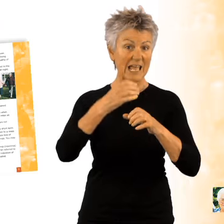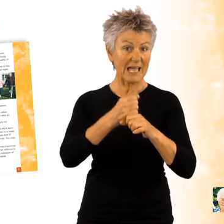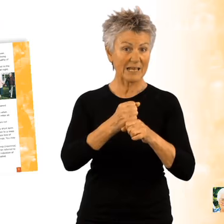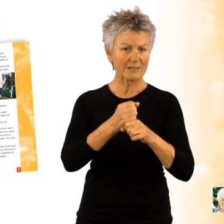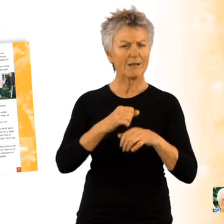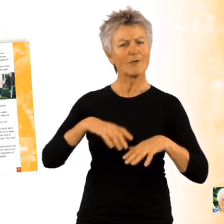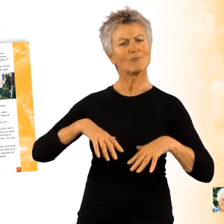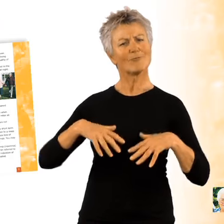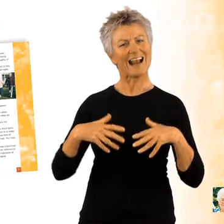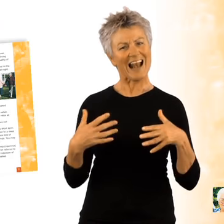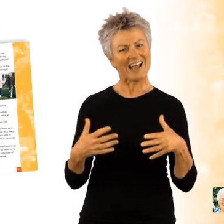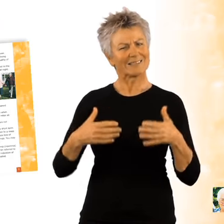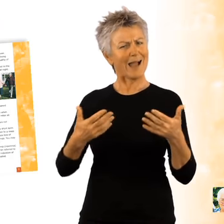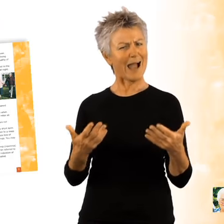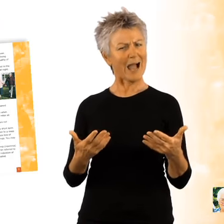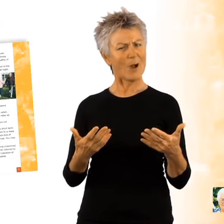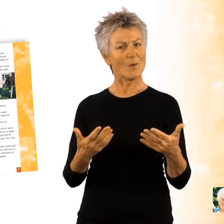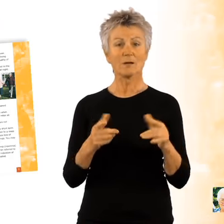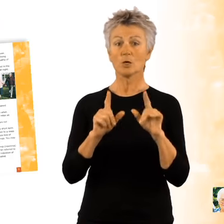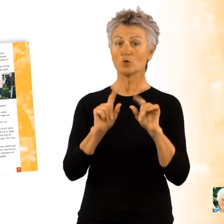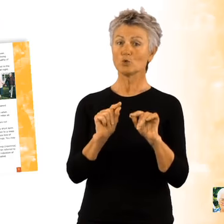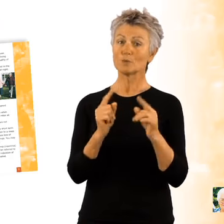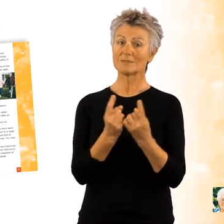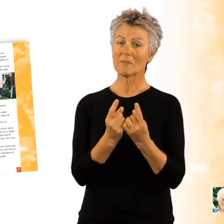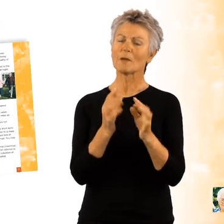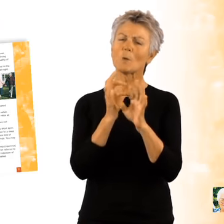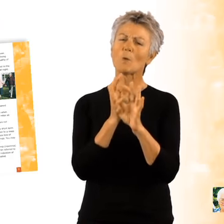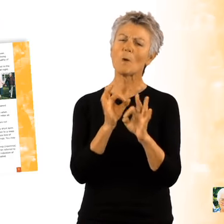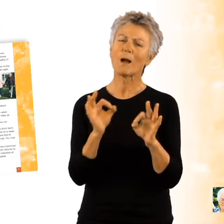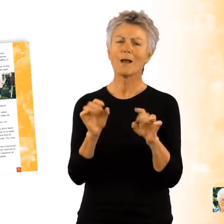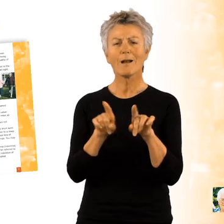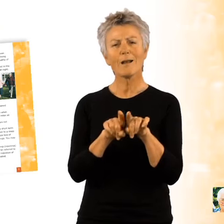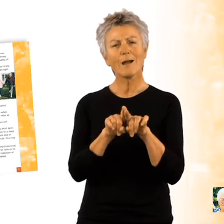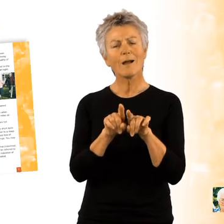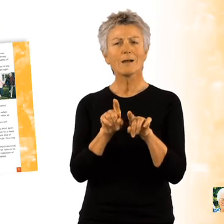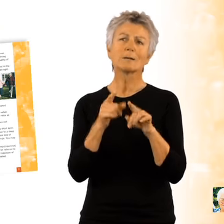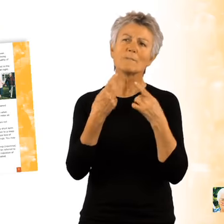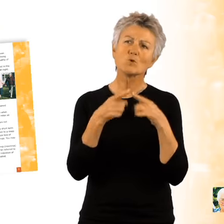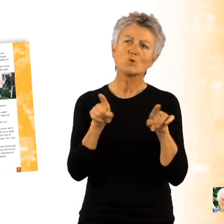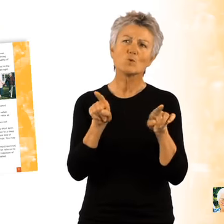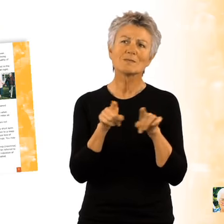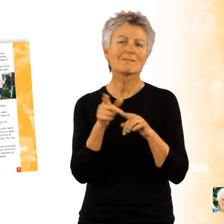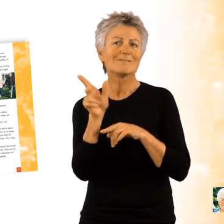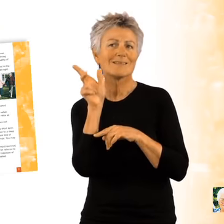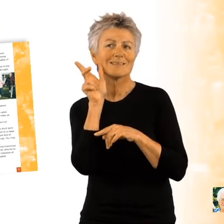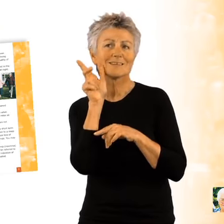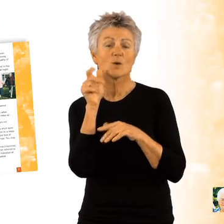Unwind at the end of the day by enjoying something quiet, like listening to music or reading a